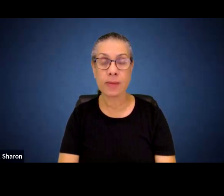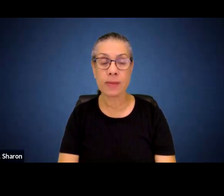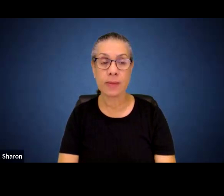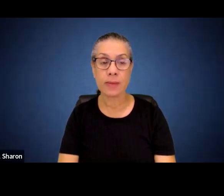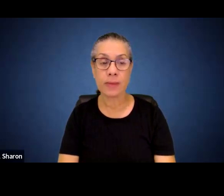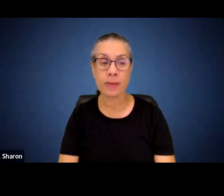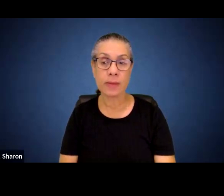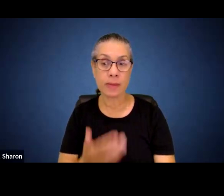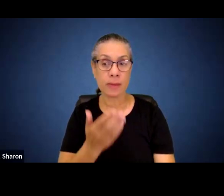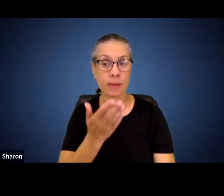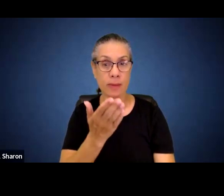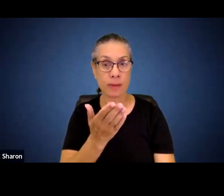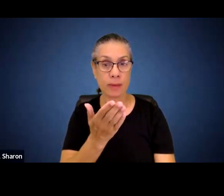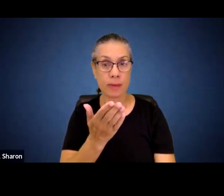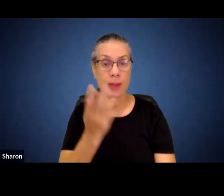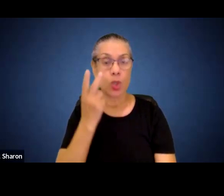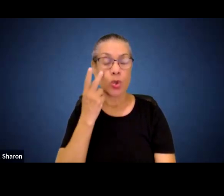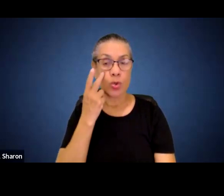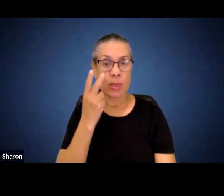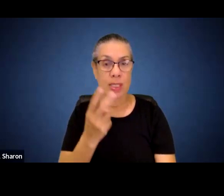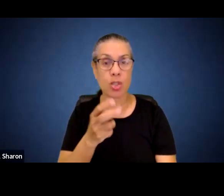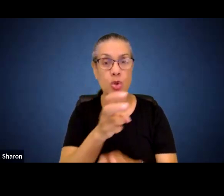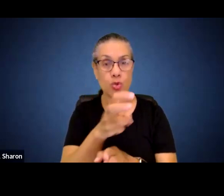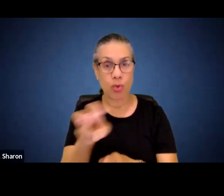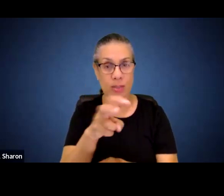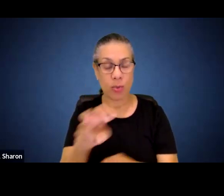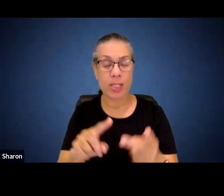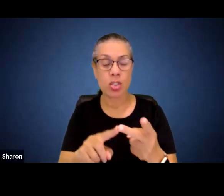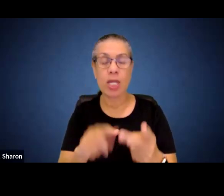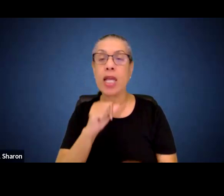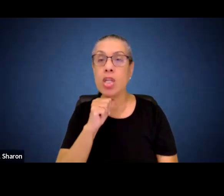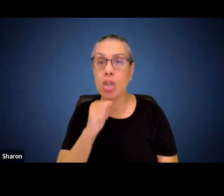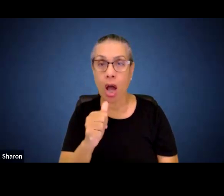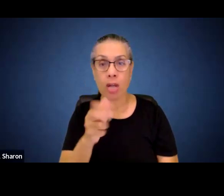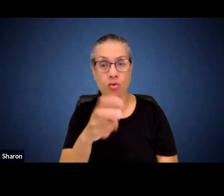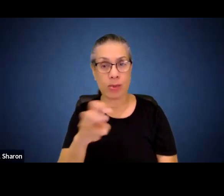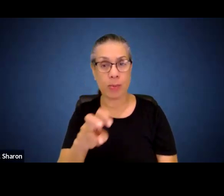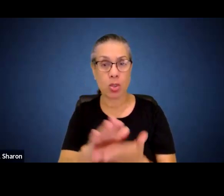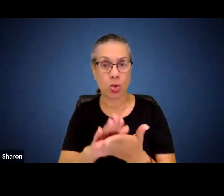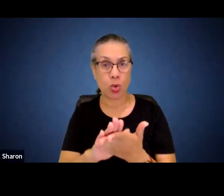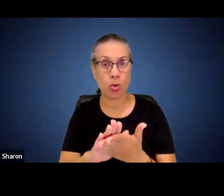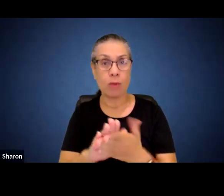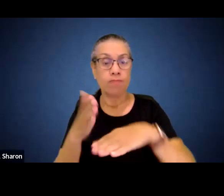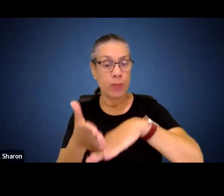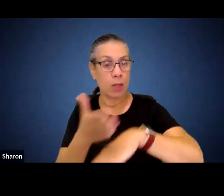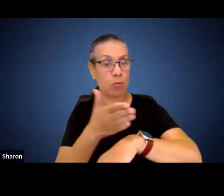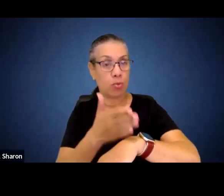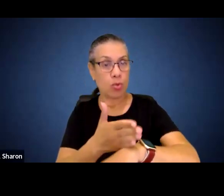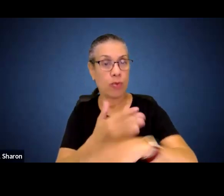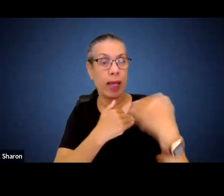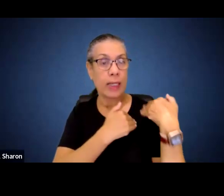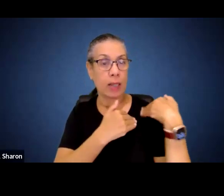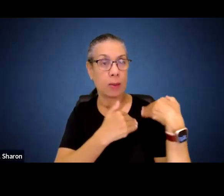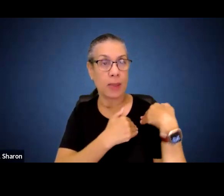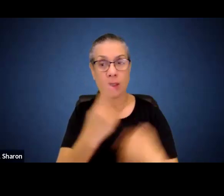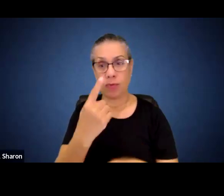This graphic shows the percentage of transformation and non-transformation schools that have improved their accountability percentile in the